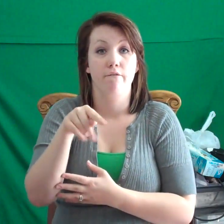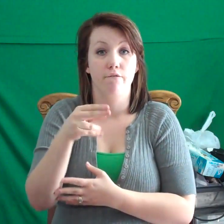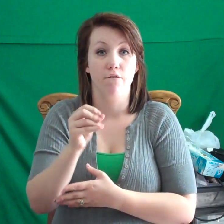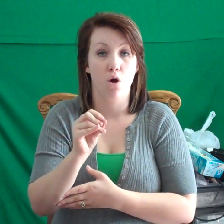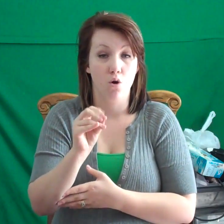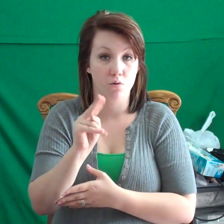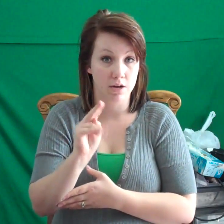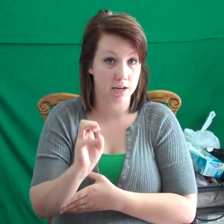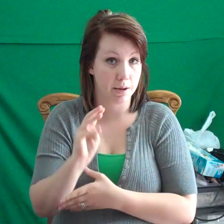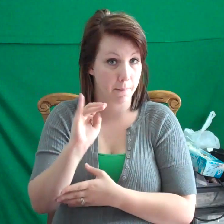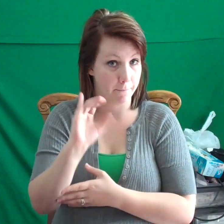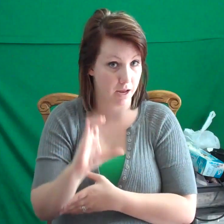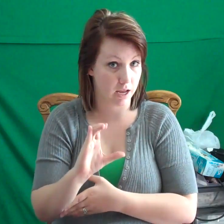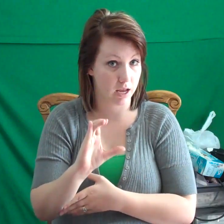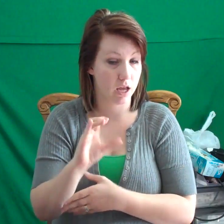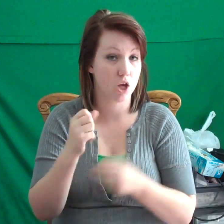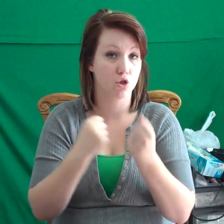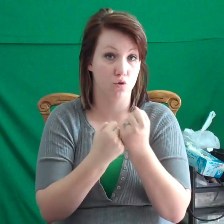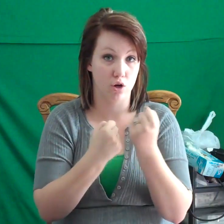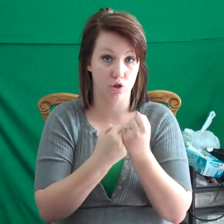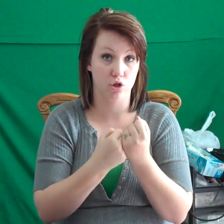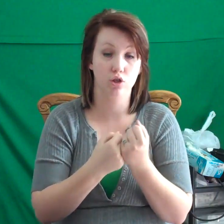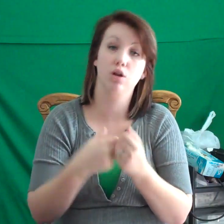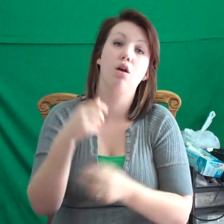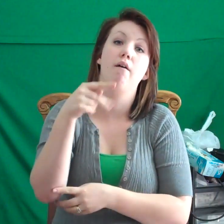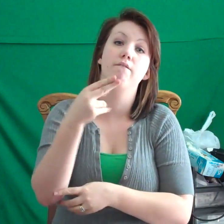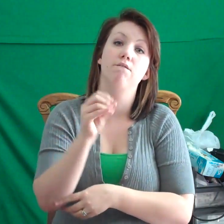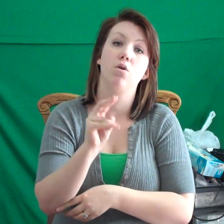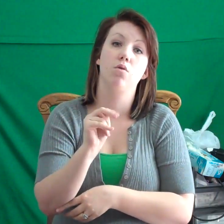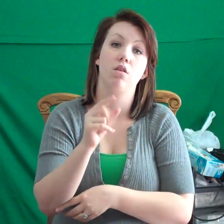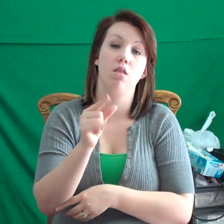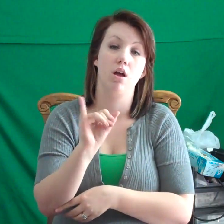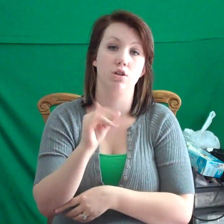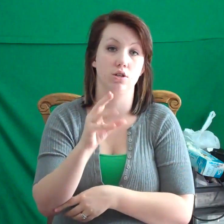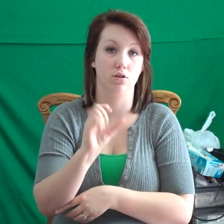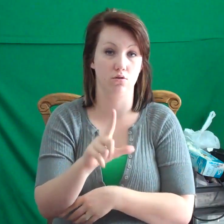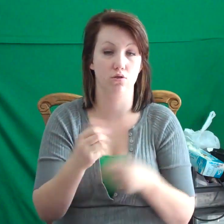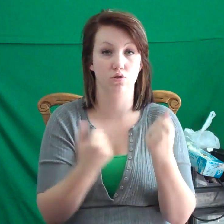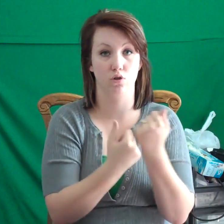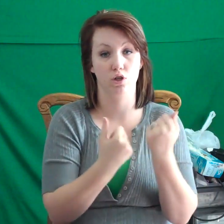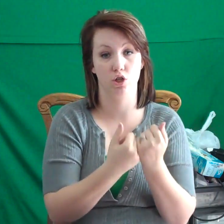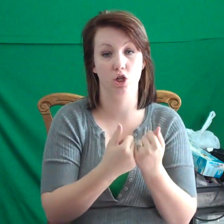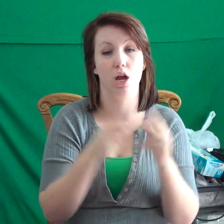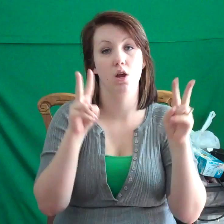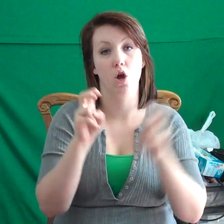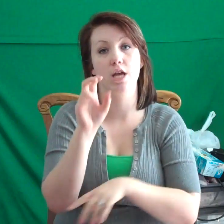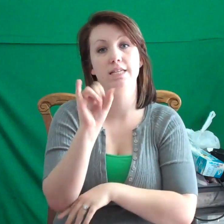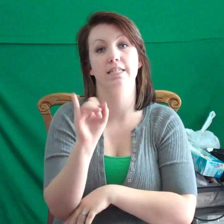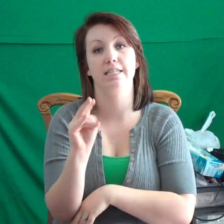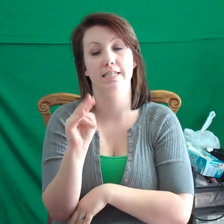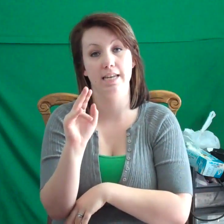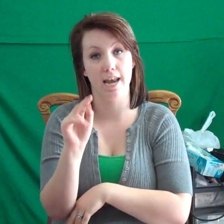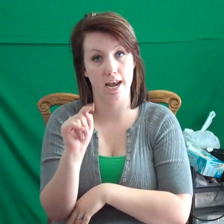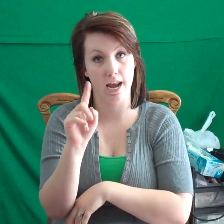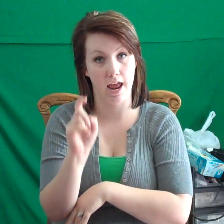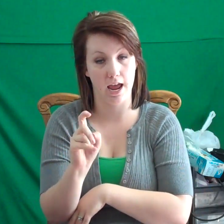morphological structure, such as semantics, syntax, functional pragmatics. They give an